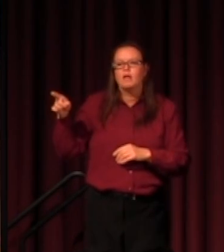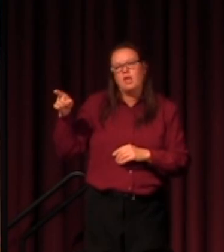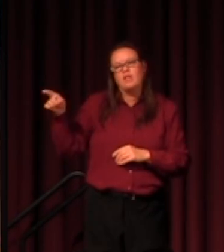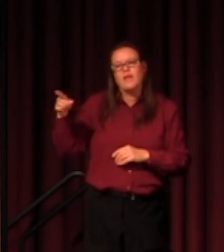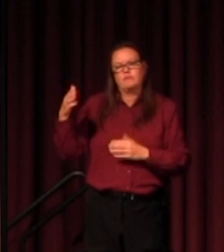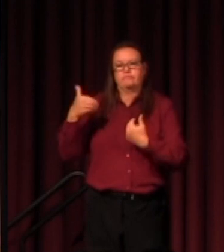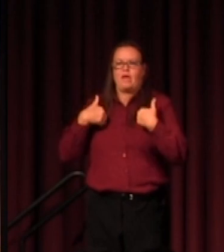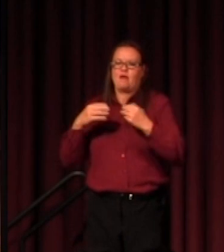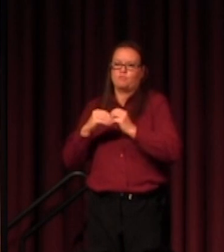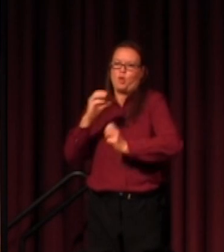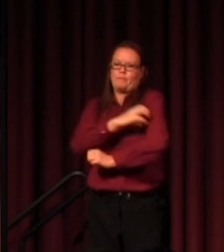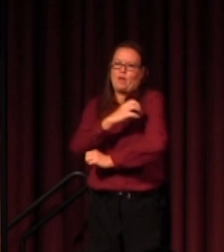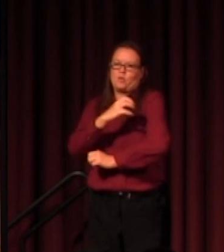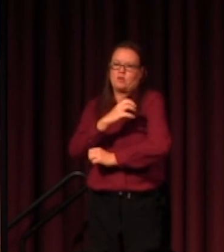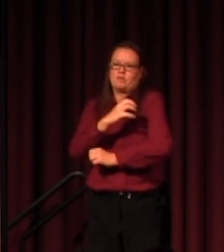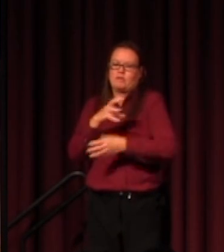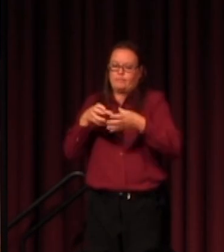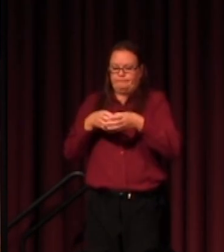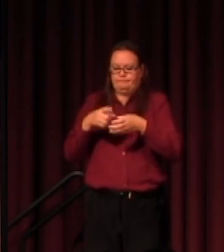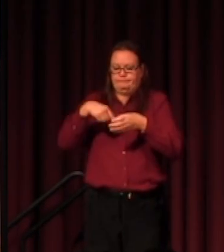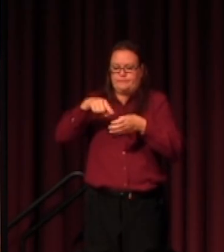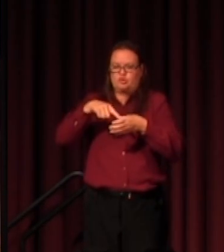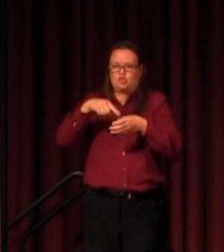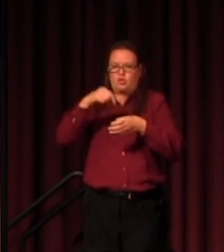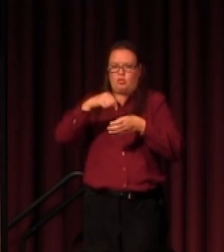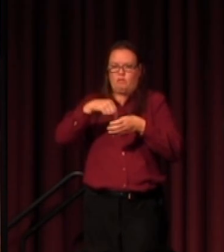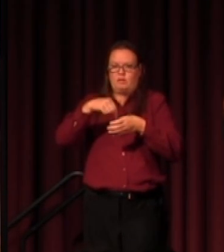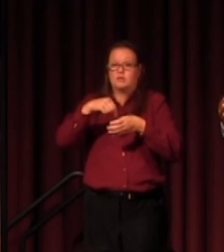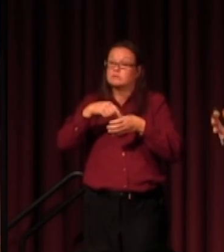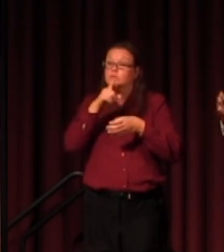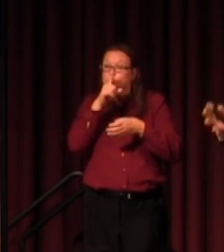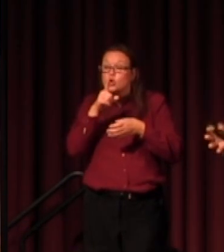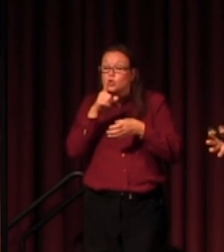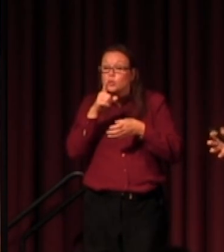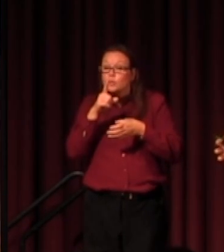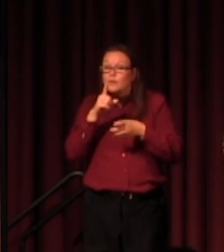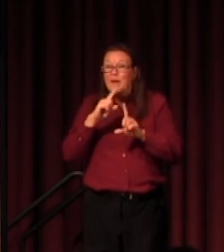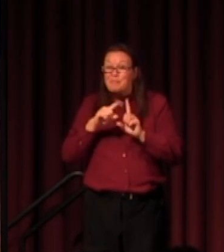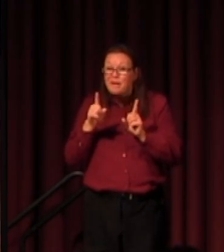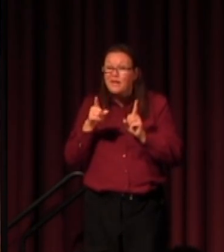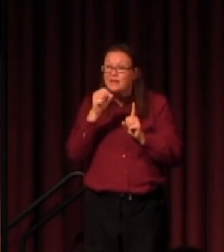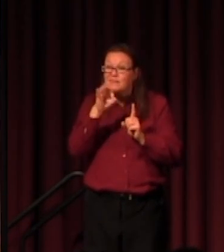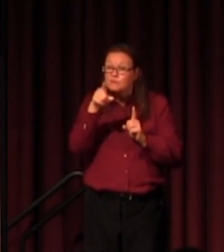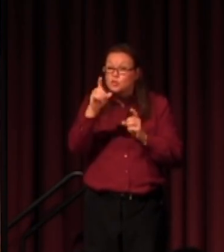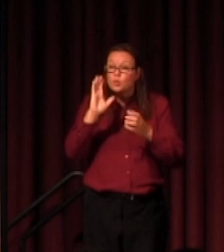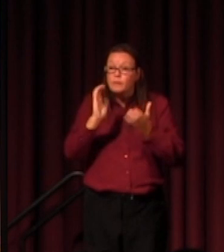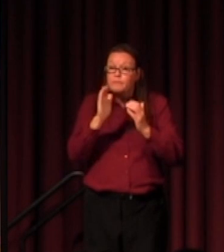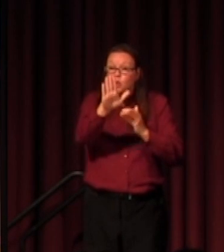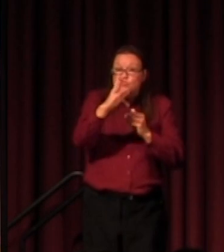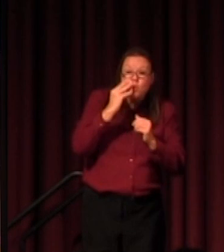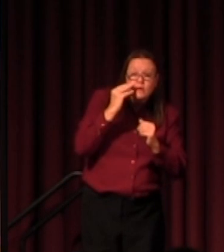circle. That's probably true. However, you are more in the inner circle than someone else.